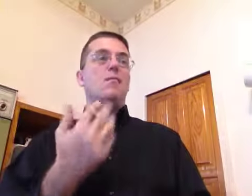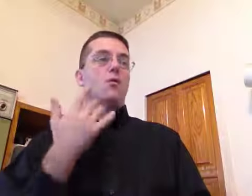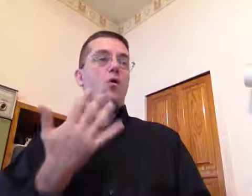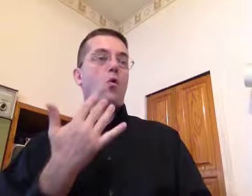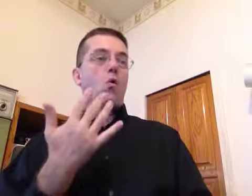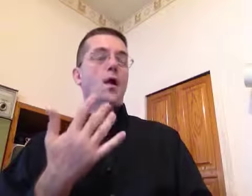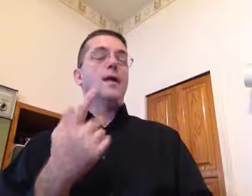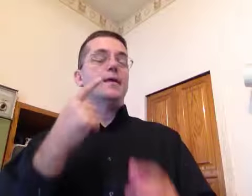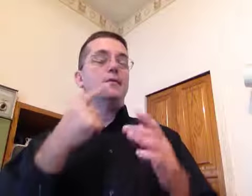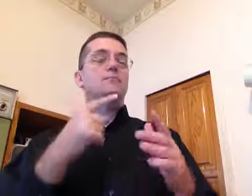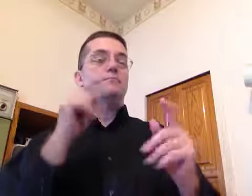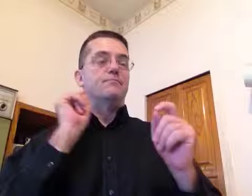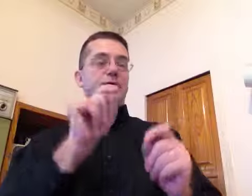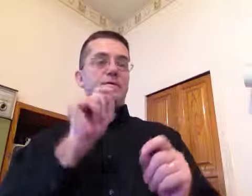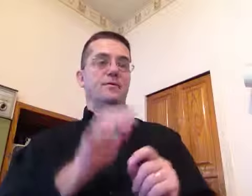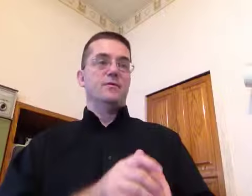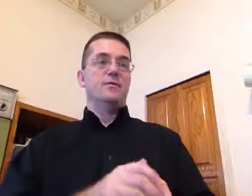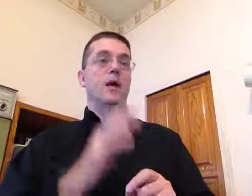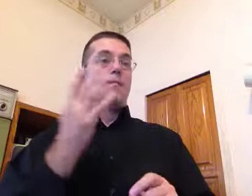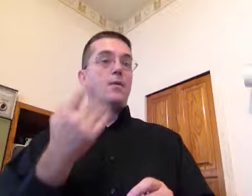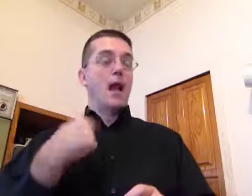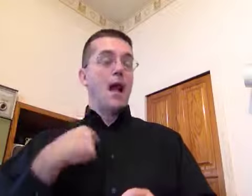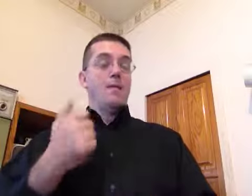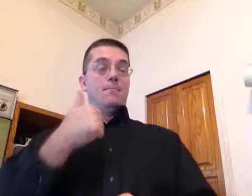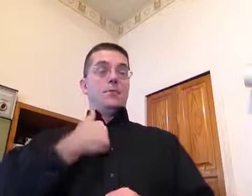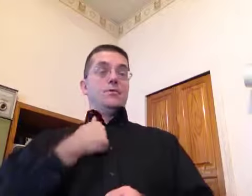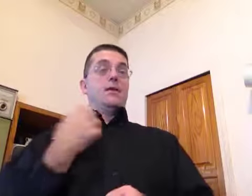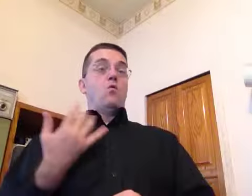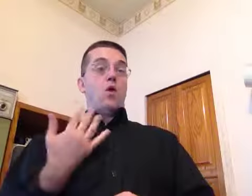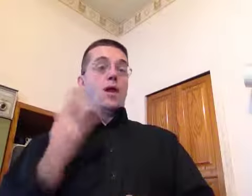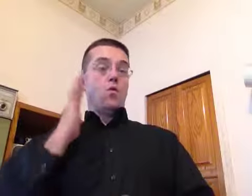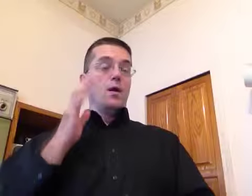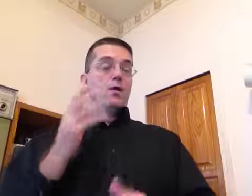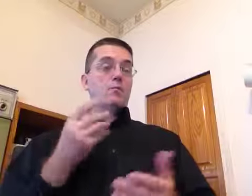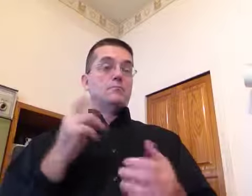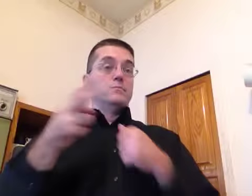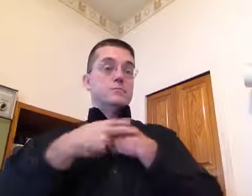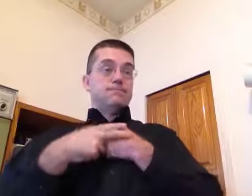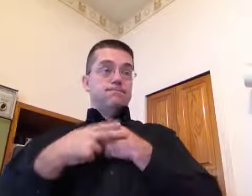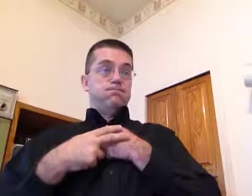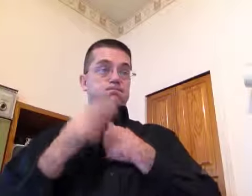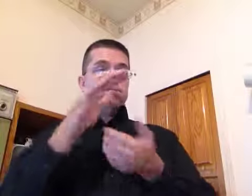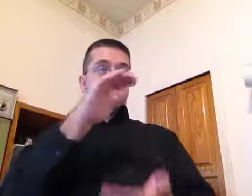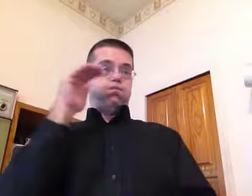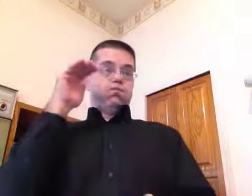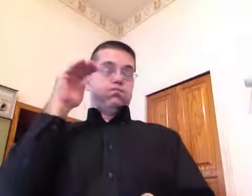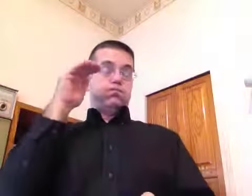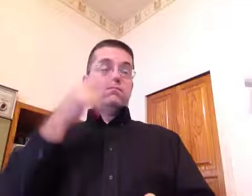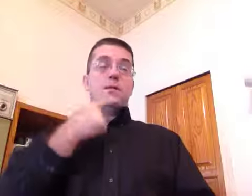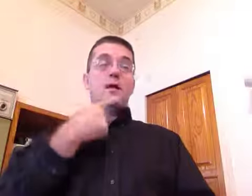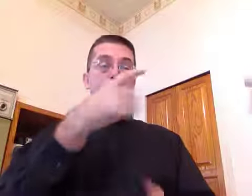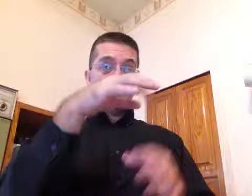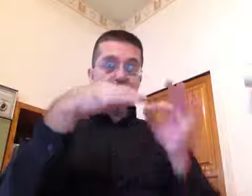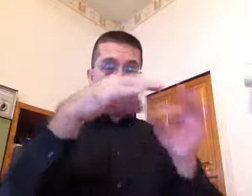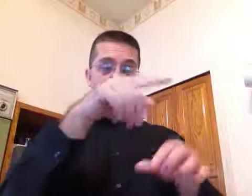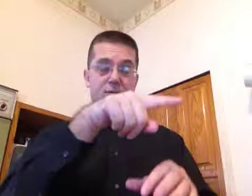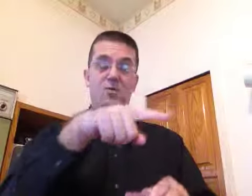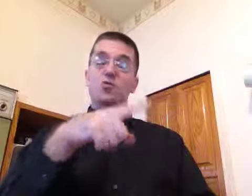pay cash, period, because I do not borrow money. I do not bend on that. And I'm not telling you have to do that, but I just want to be consistent with what